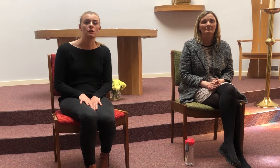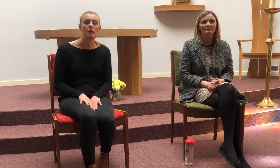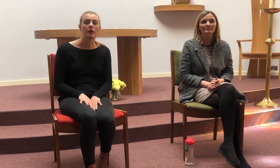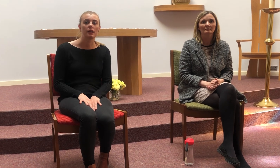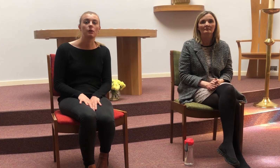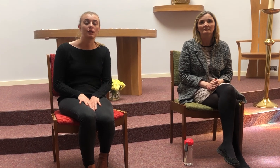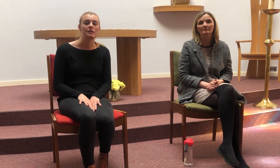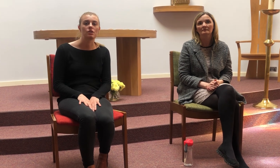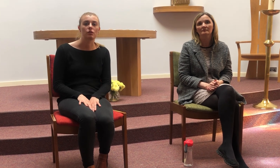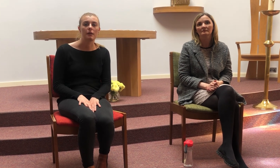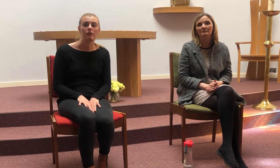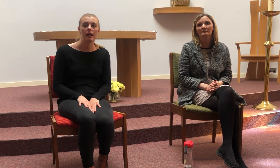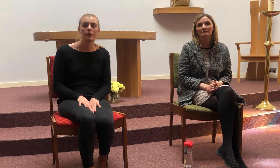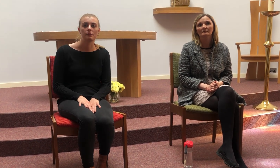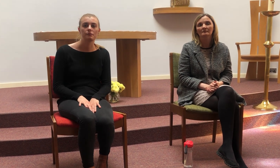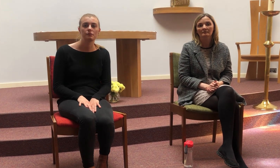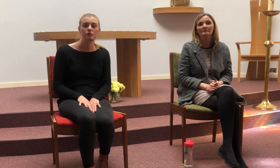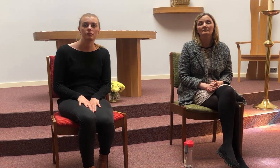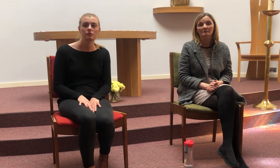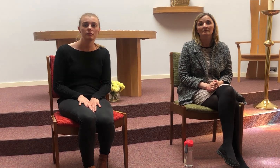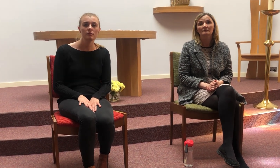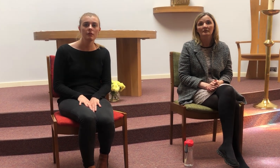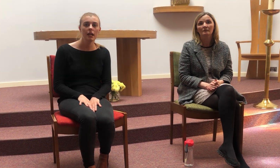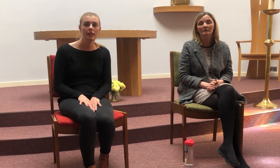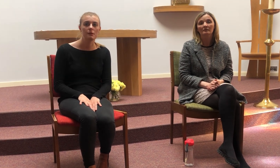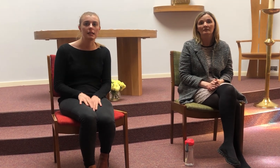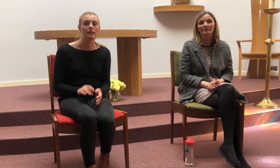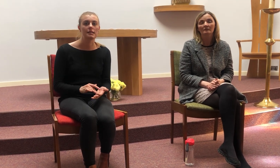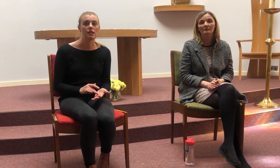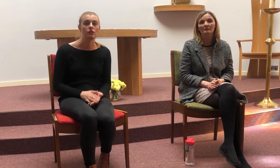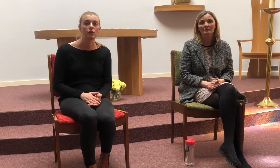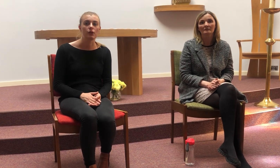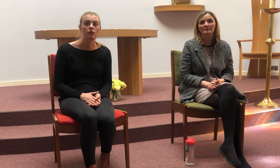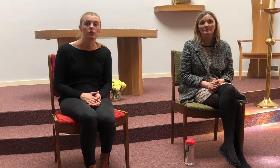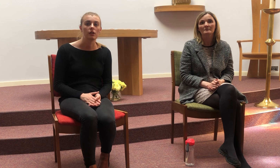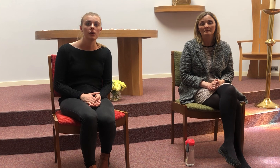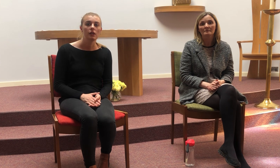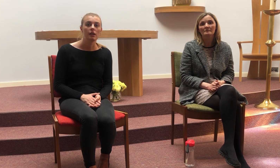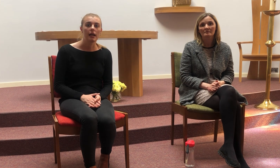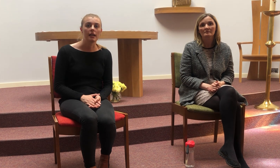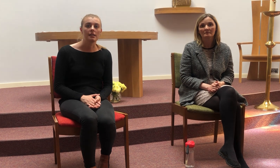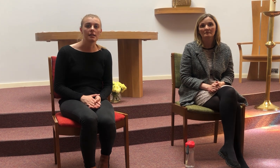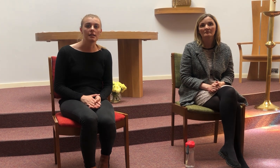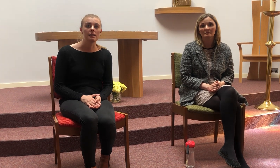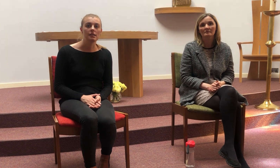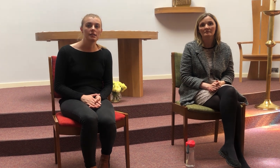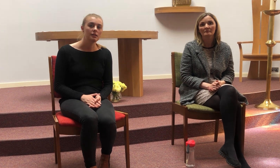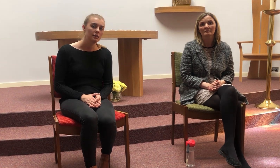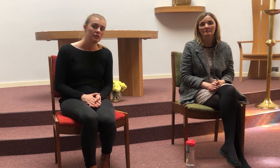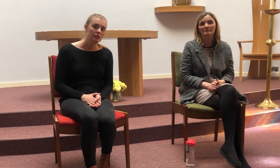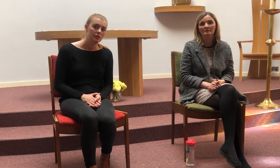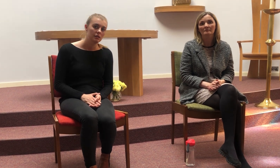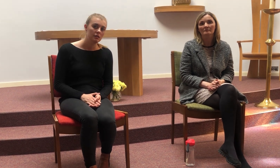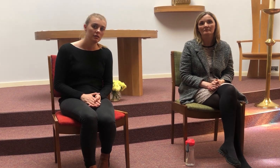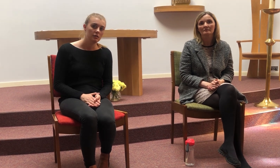yeah, so there's an organisation called Mayflower, and that was like the centre for it all. And